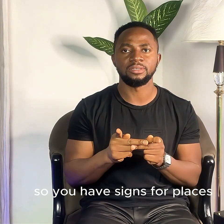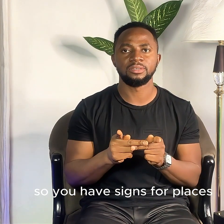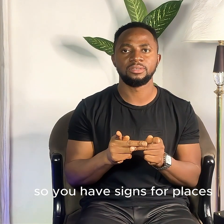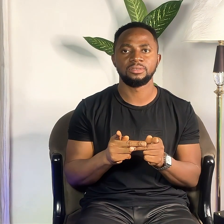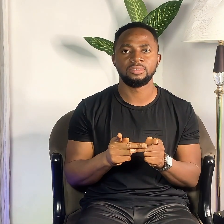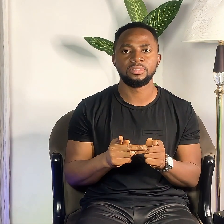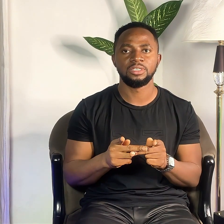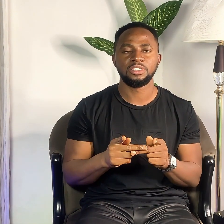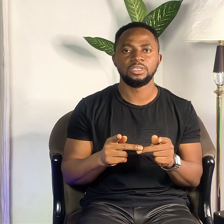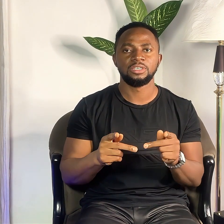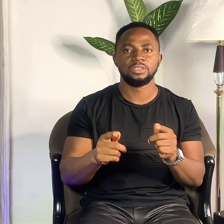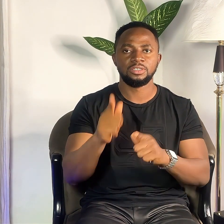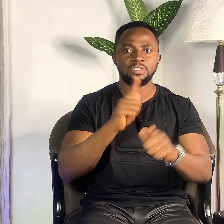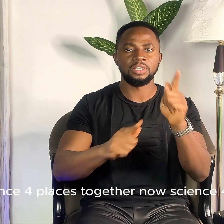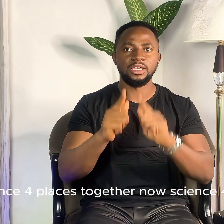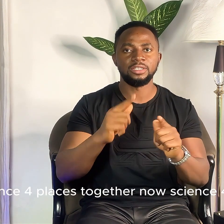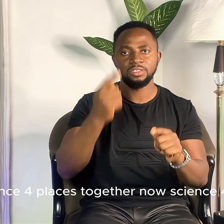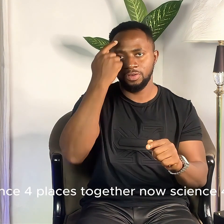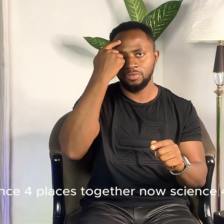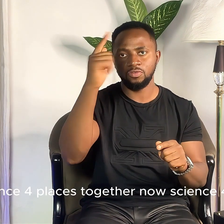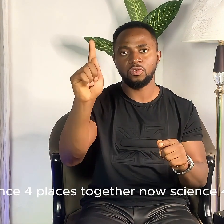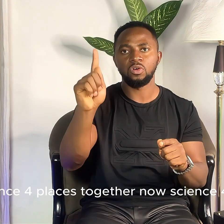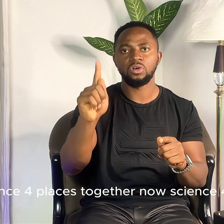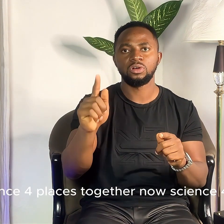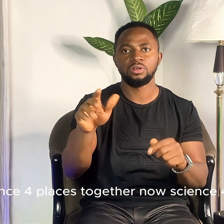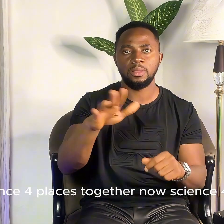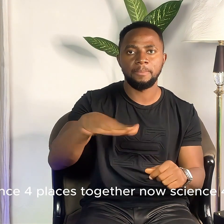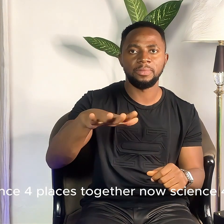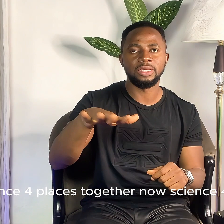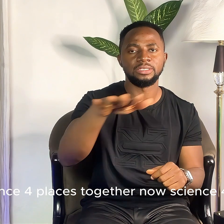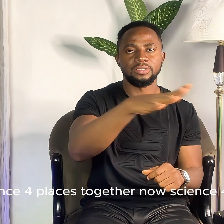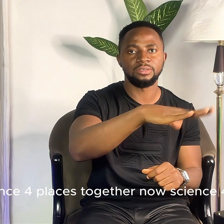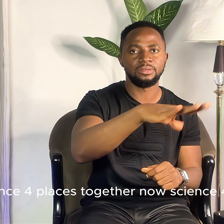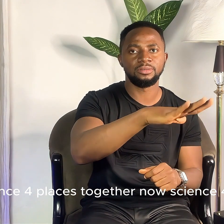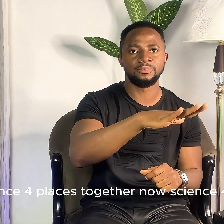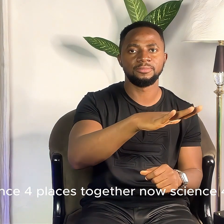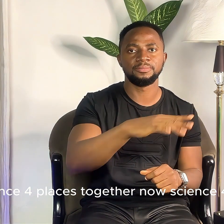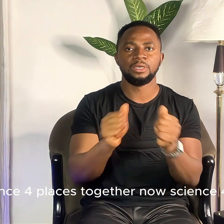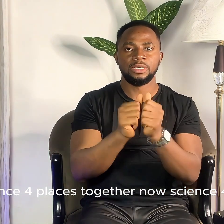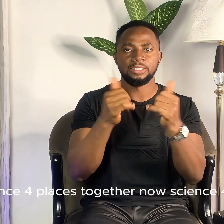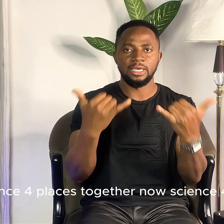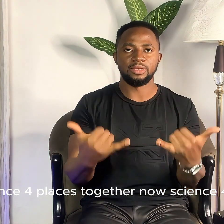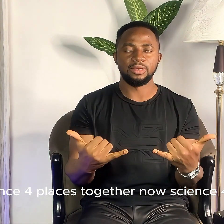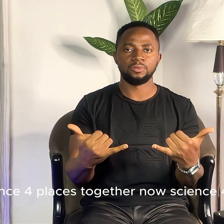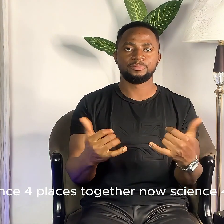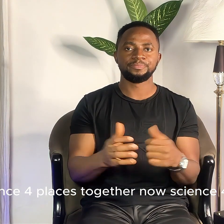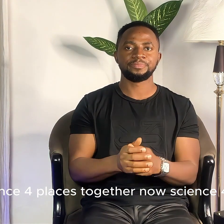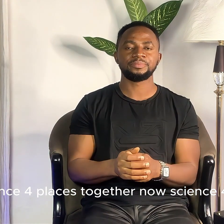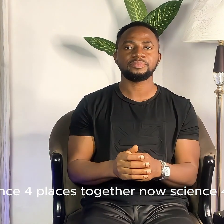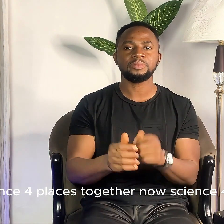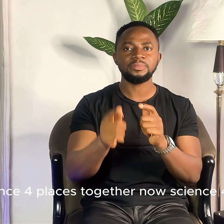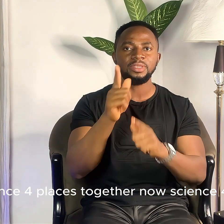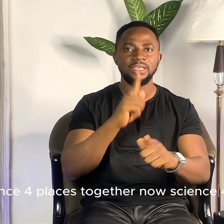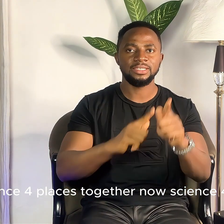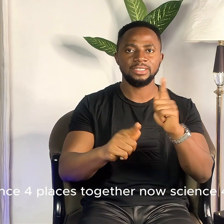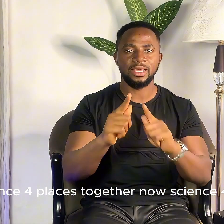places. Signs for places. Together now.